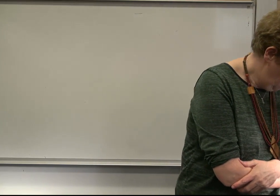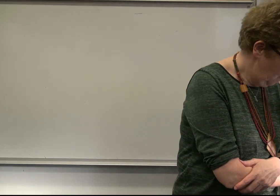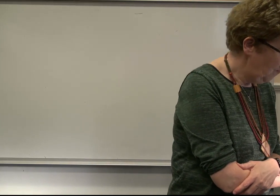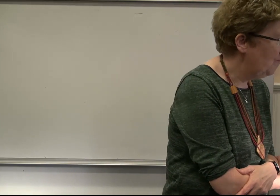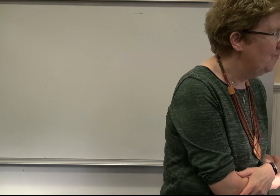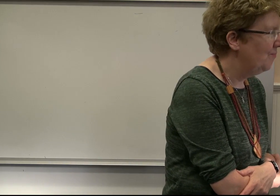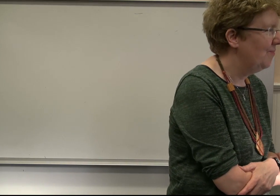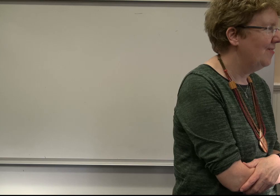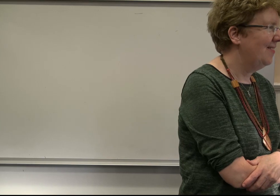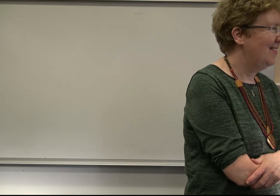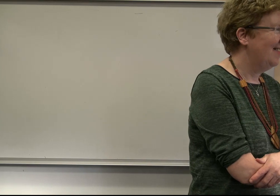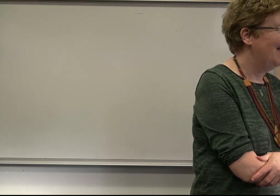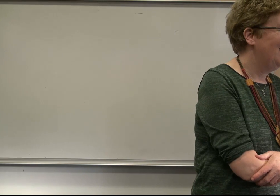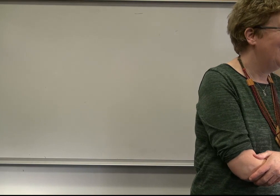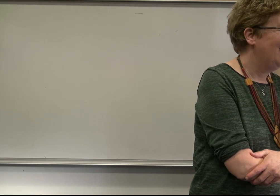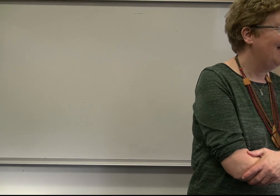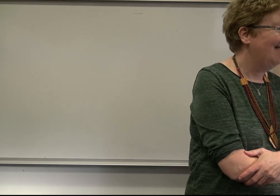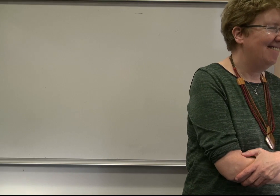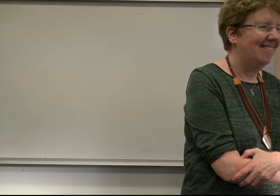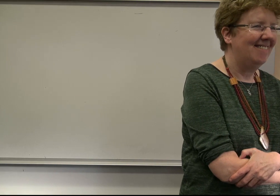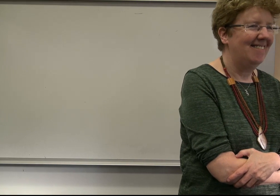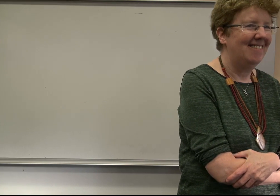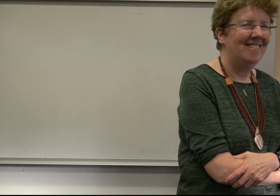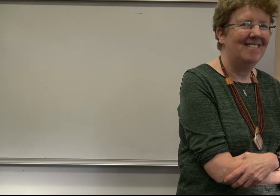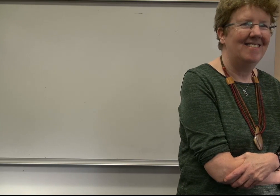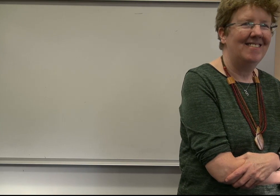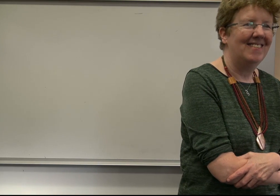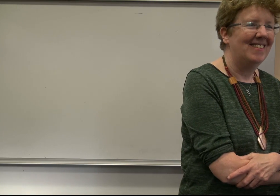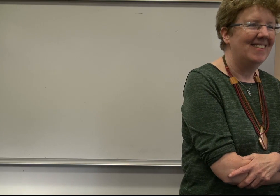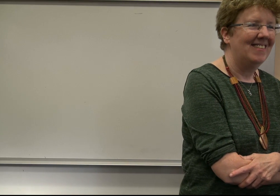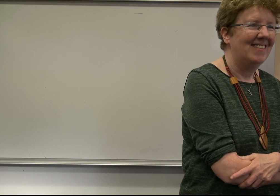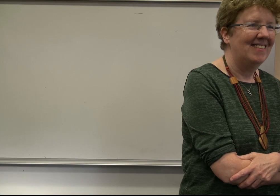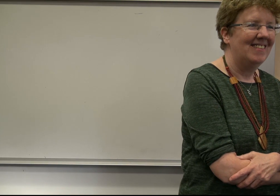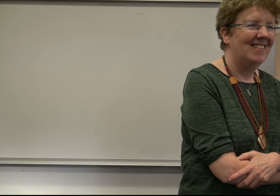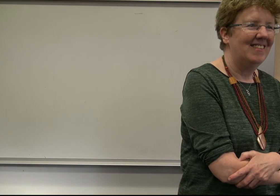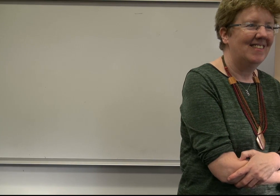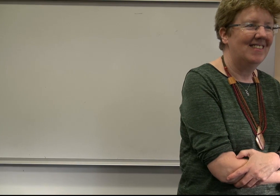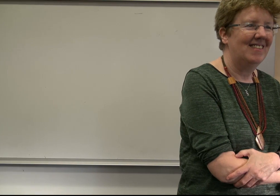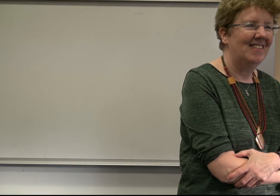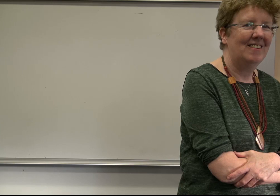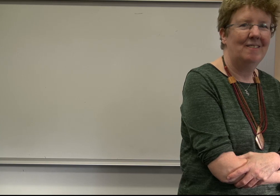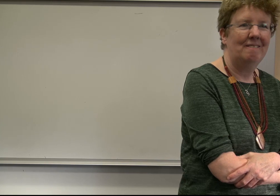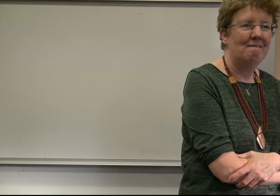So I'm a new speaker, a new signer, a Well, new speaker. you're both bimodal bilinguals.